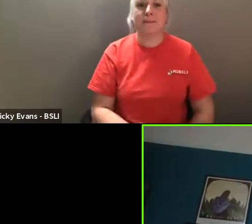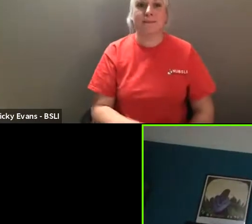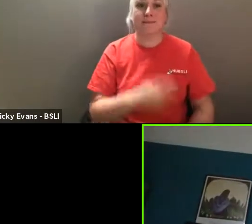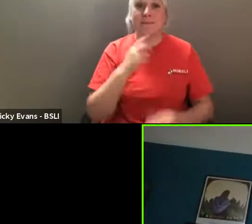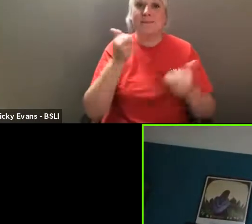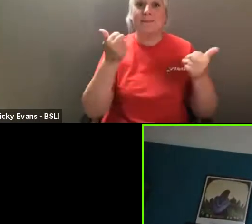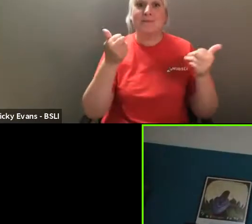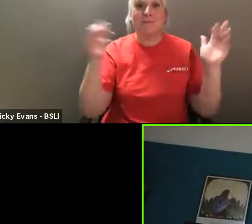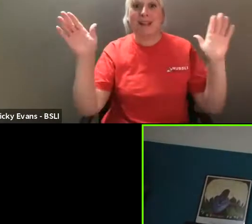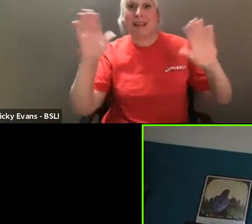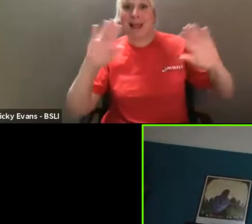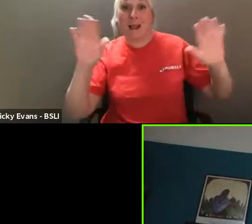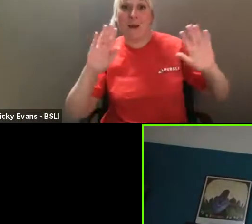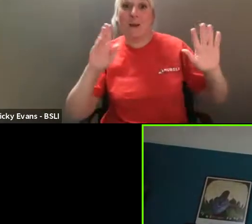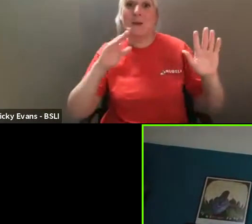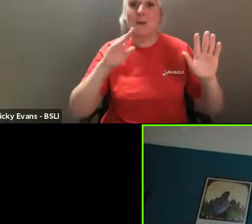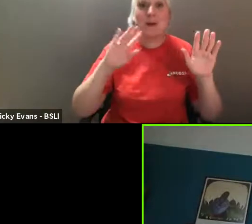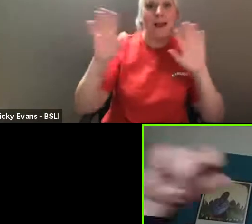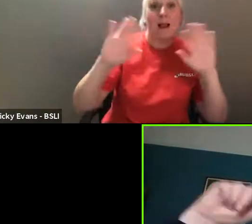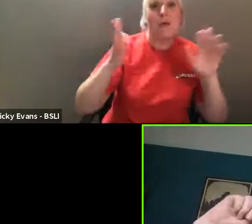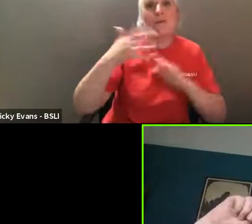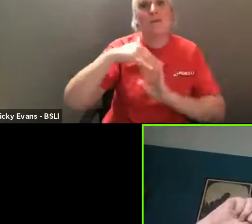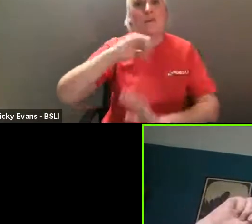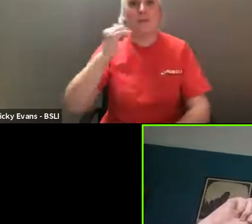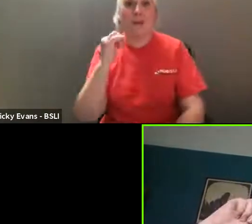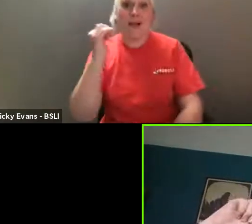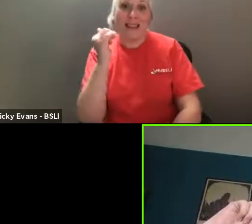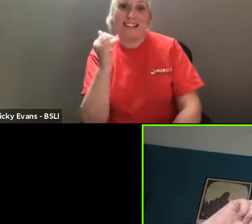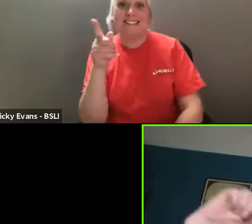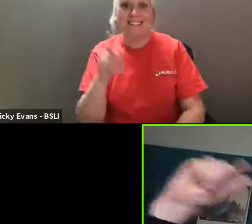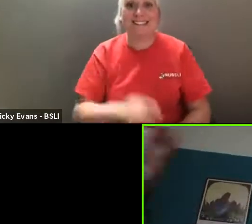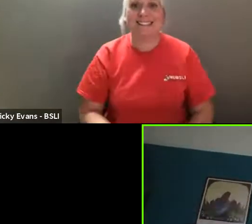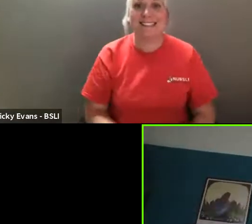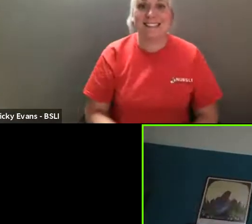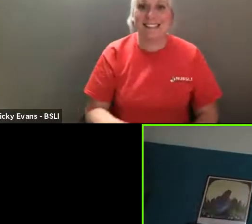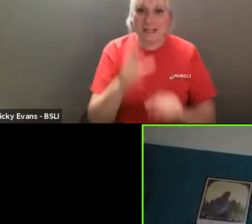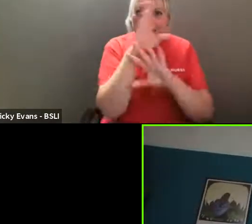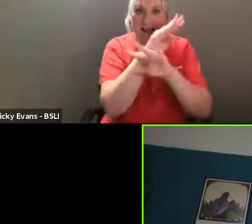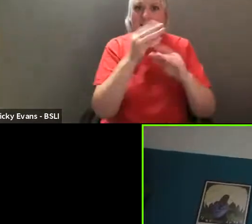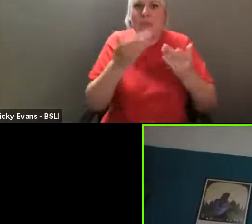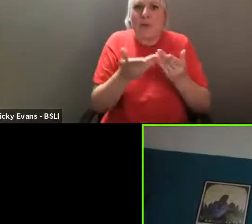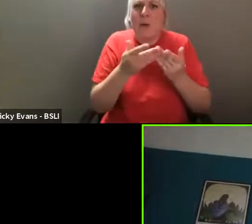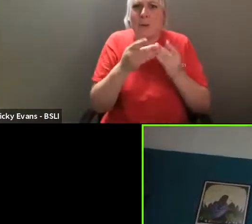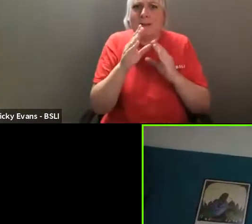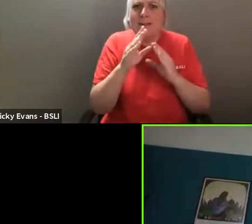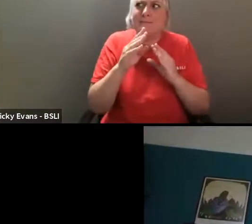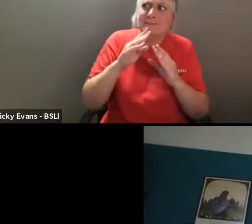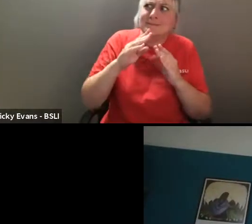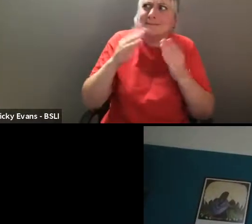And greetings from bonny Scotland, although at the moment it's kind of wet and windy up here.